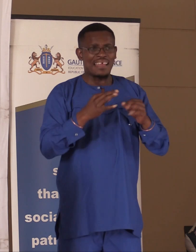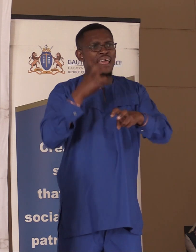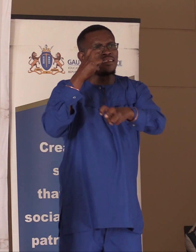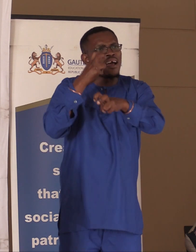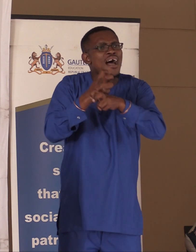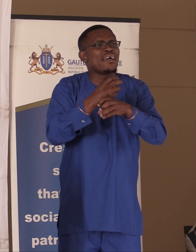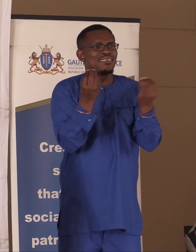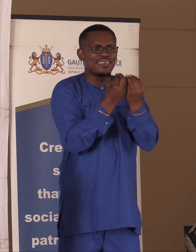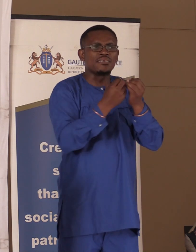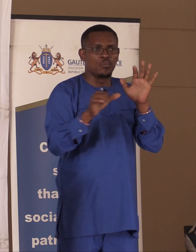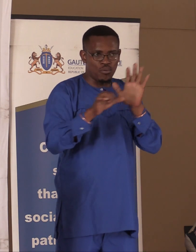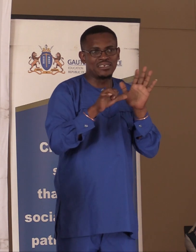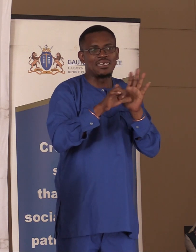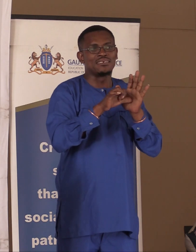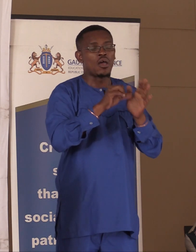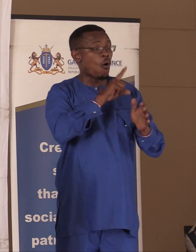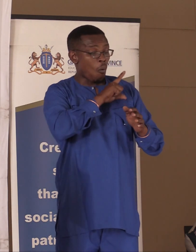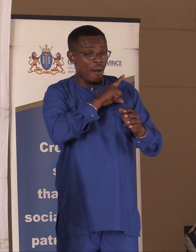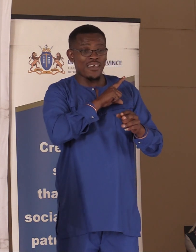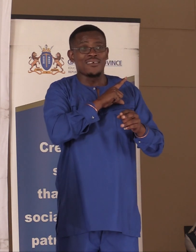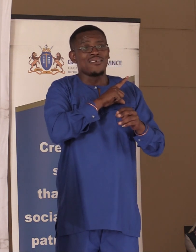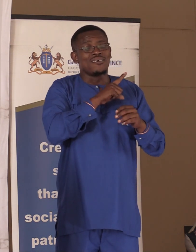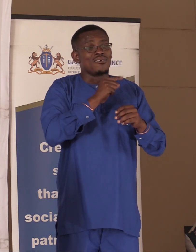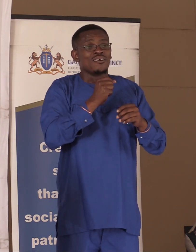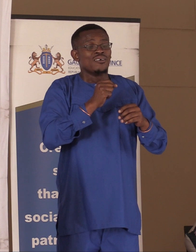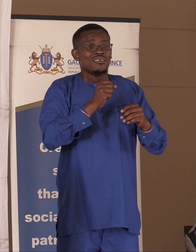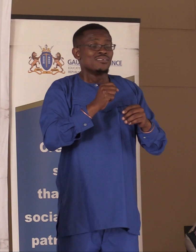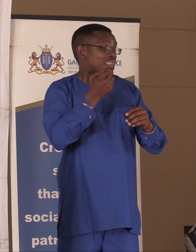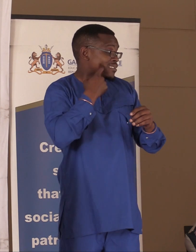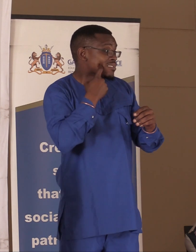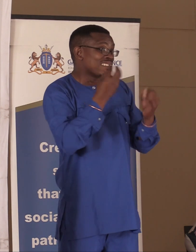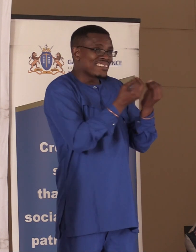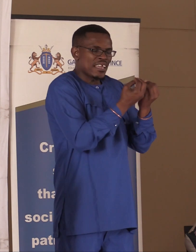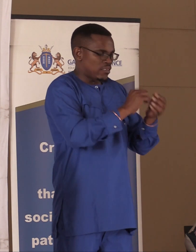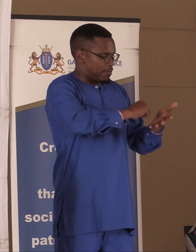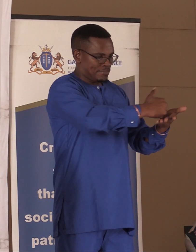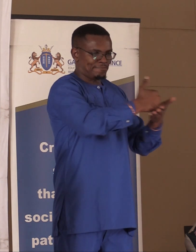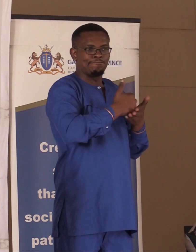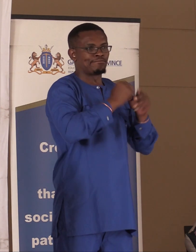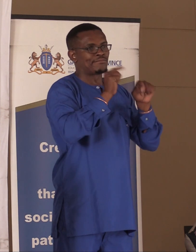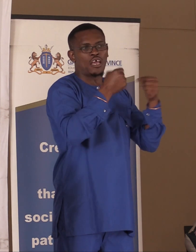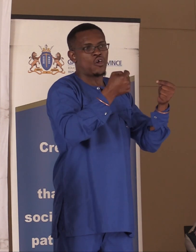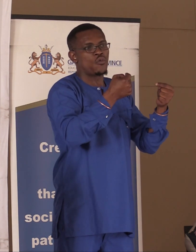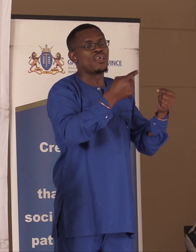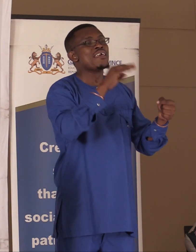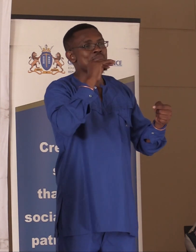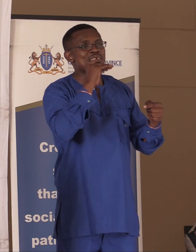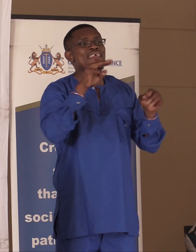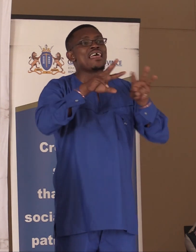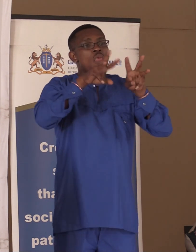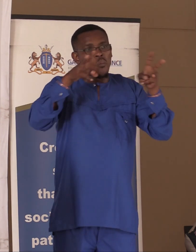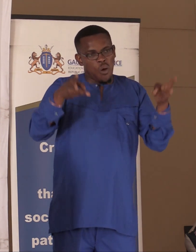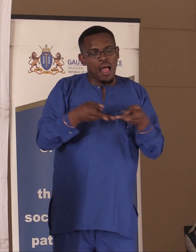hard things. Because without doing the hard things, the world and our country will remain what it